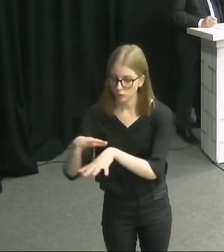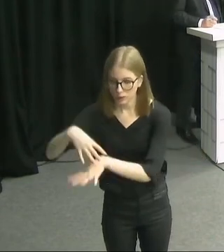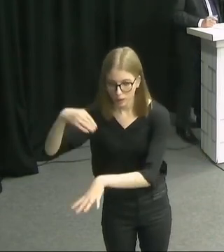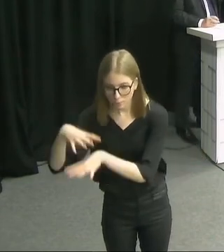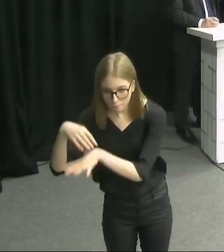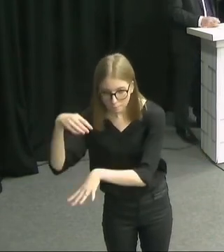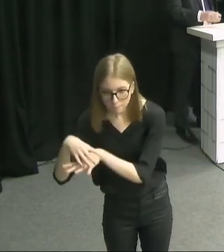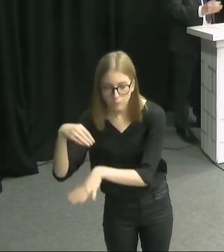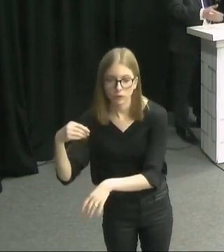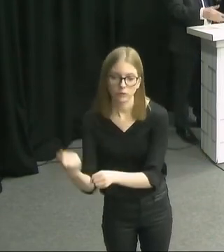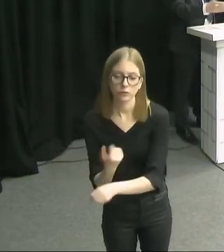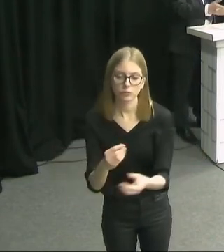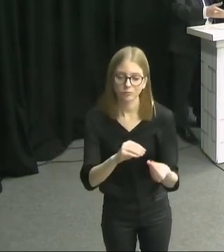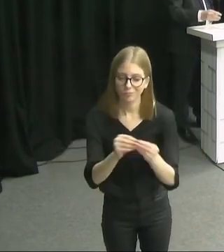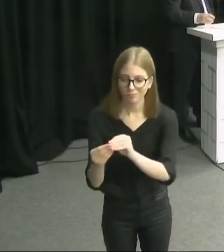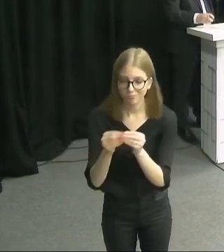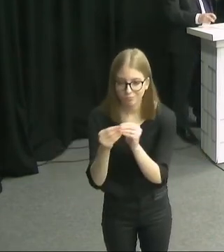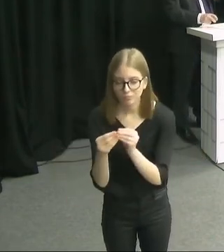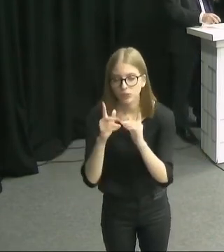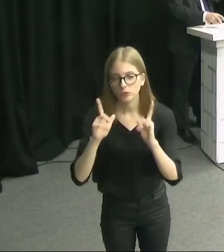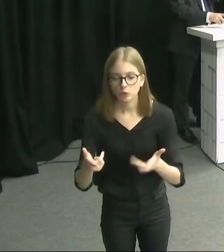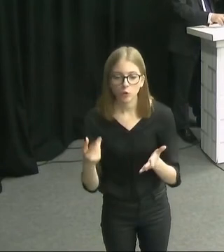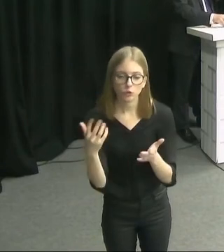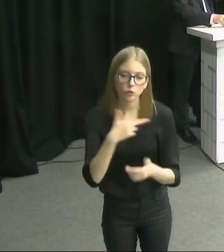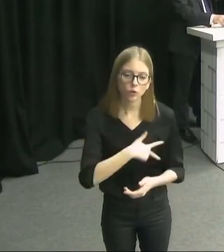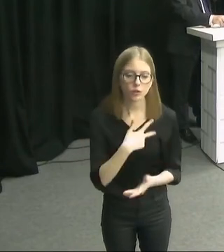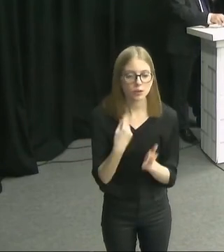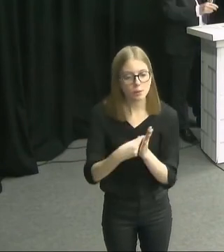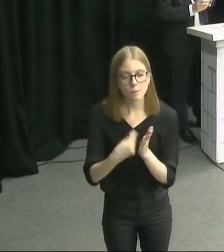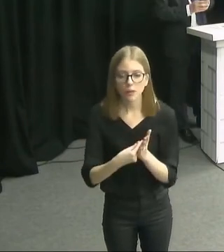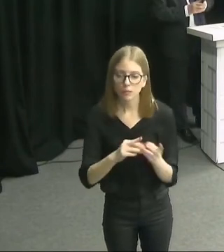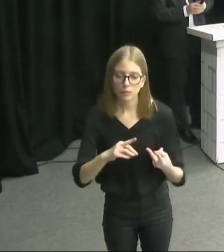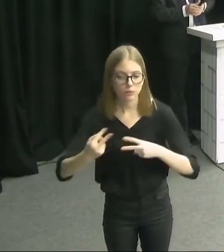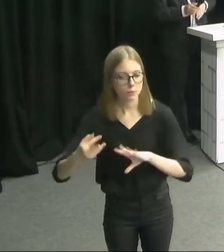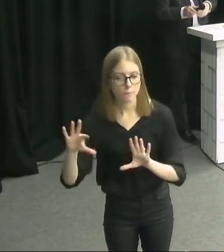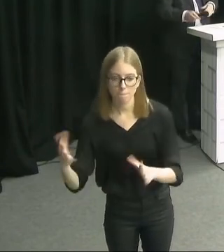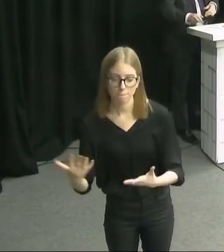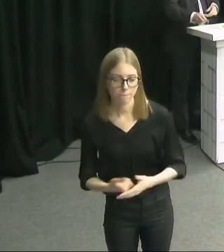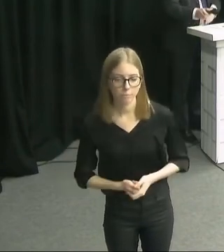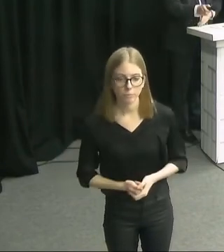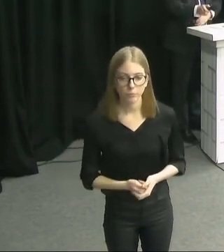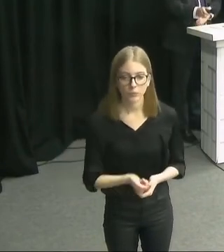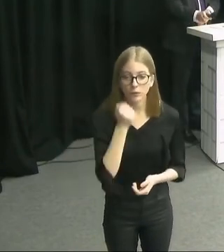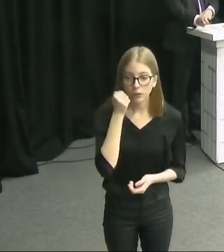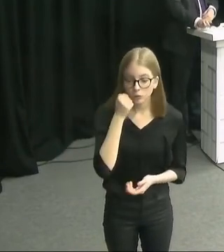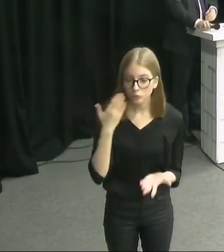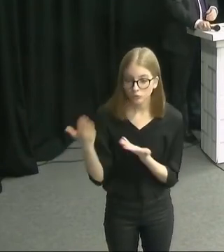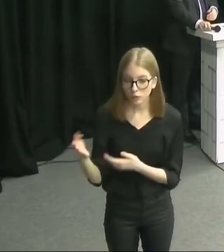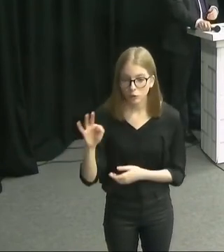what's going to happen. We have to wait and see what the Ministry of Education will do and the Parliament will do in the future.